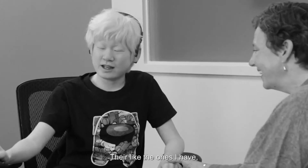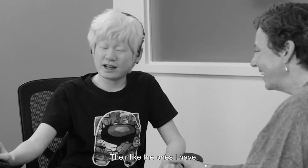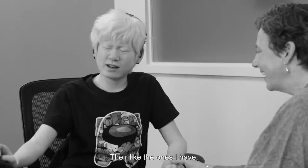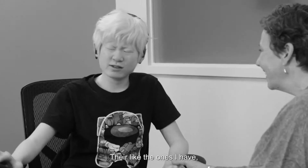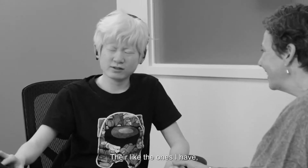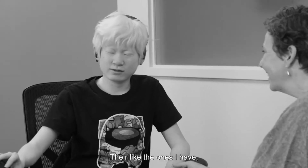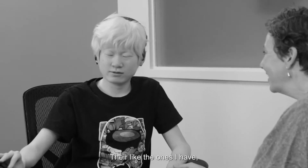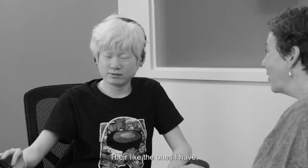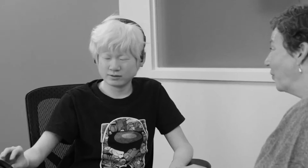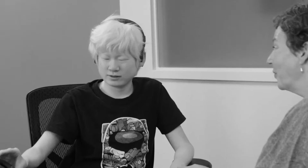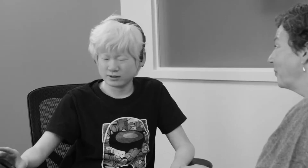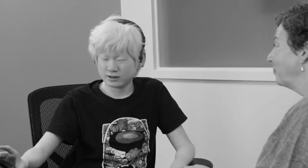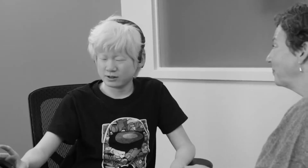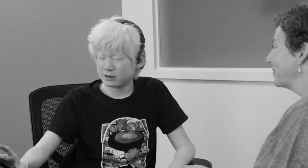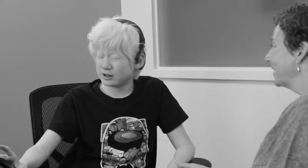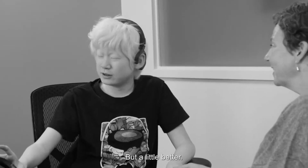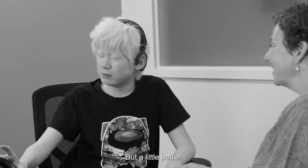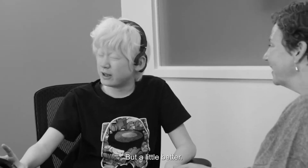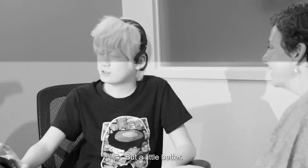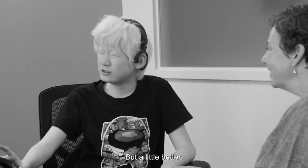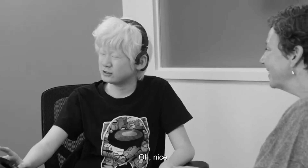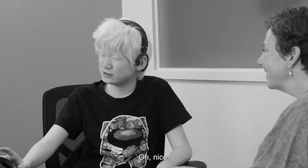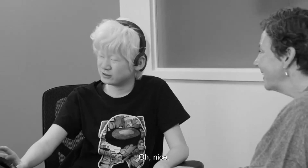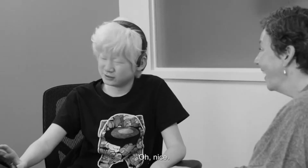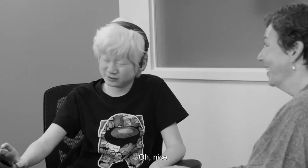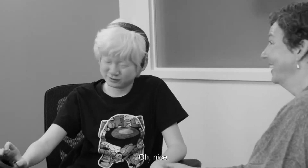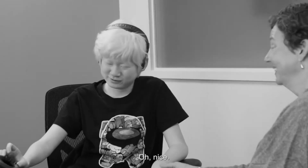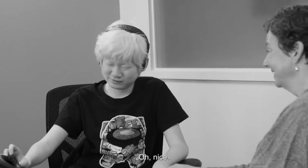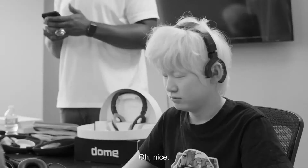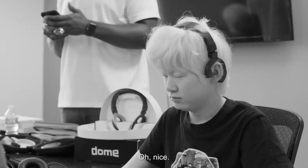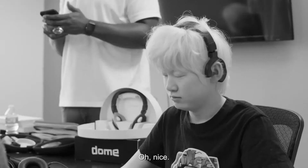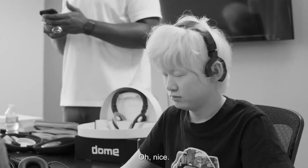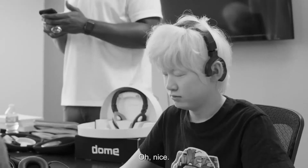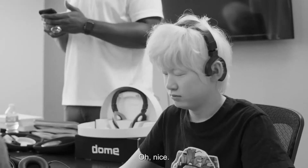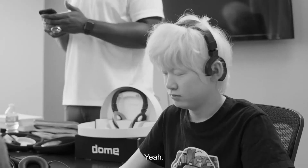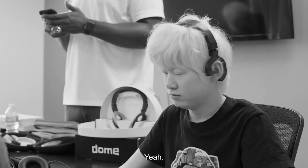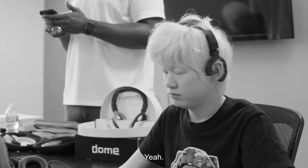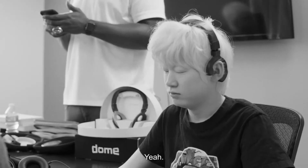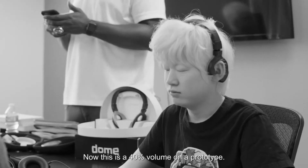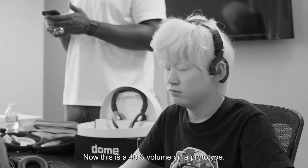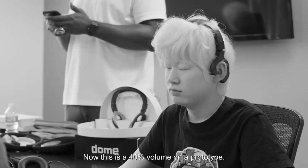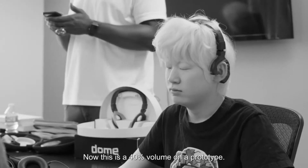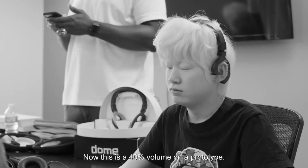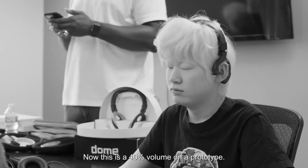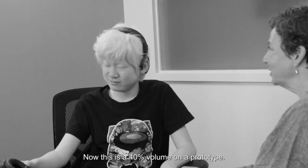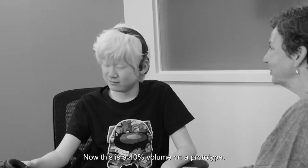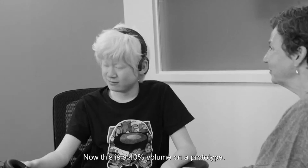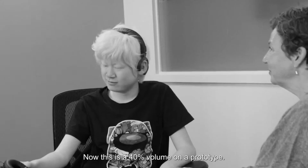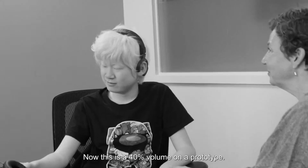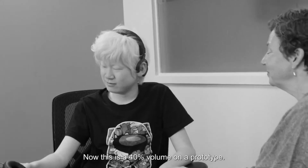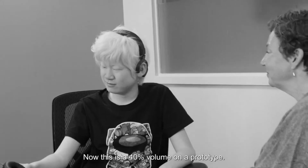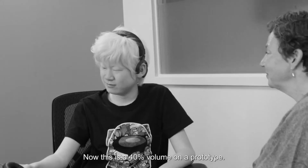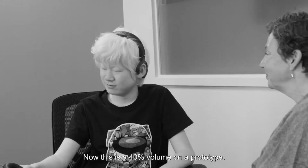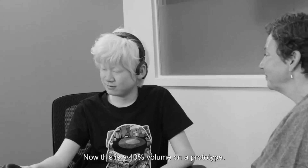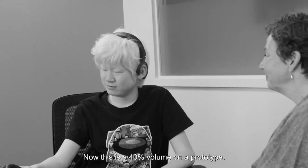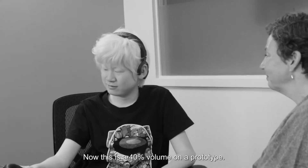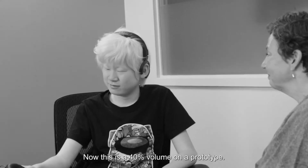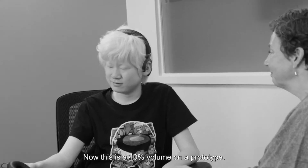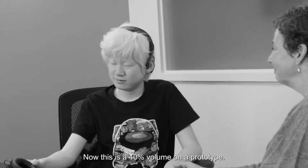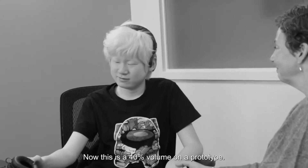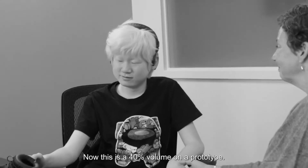The ones I have. A little better. Ooh, nice. Yeah. Now this is at 40%